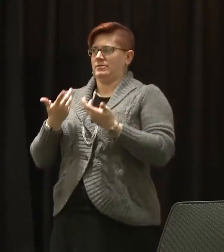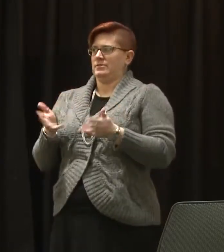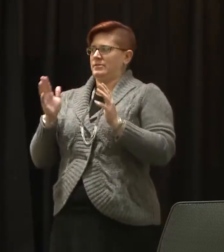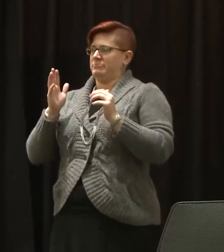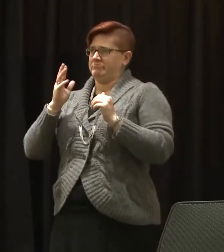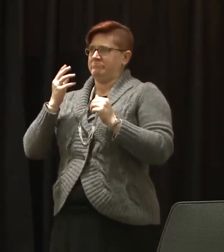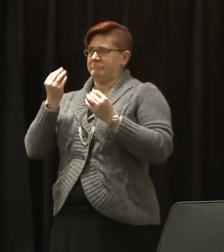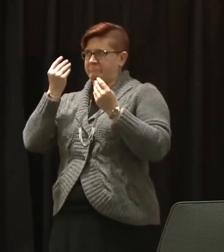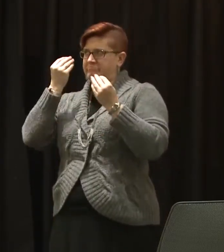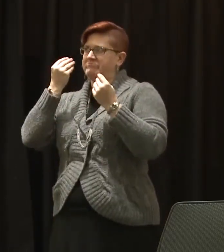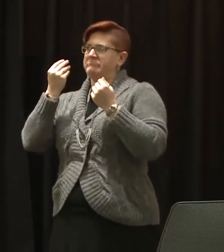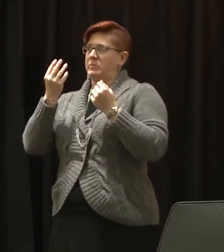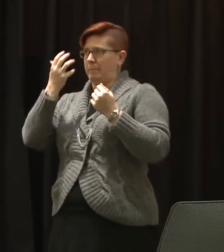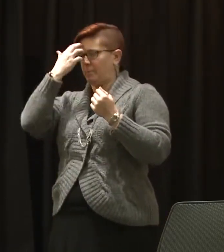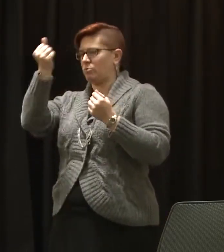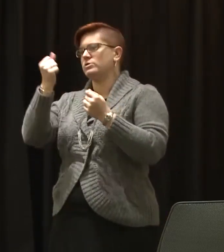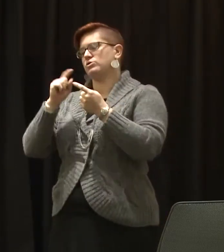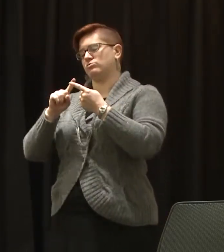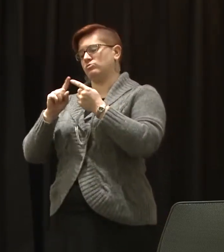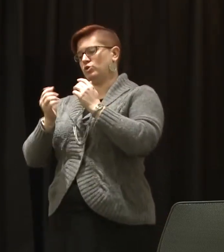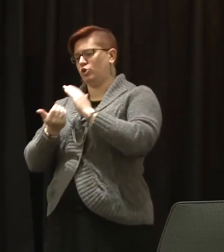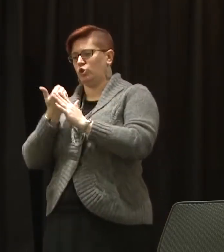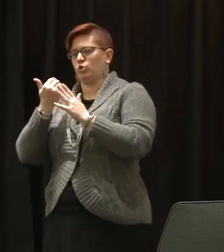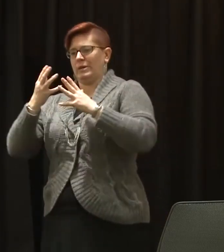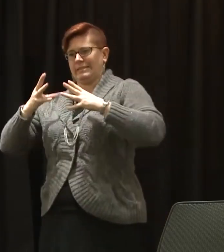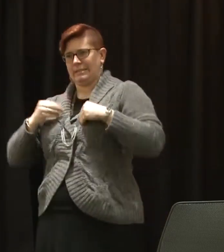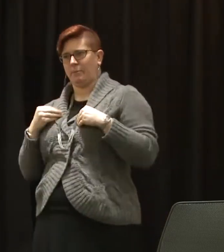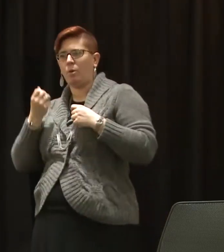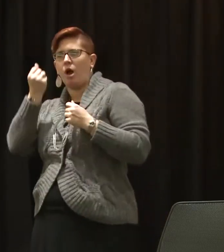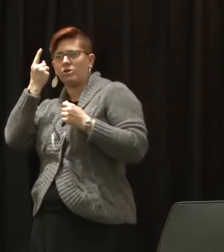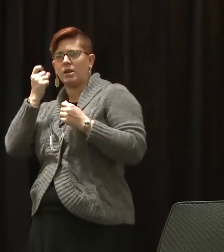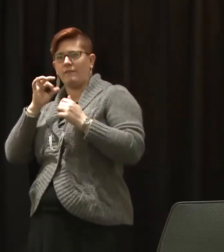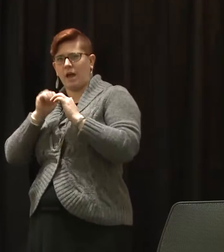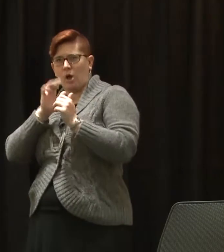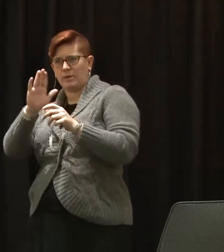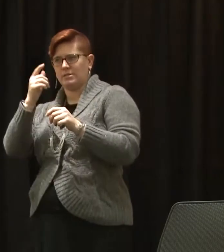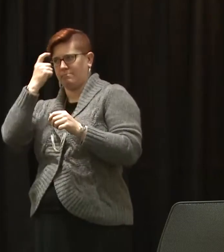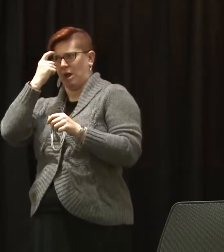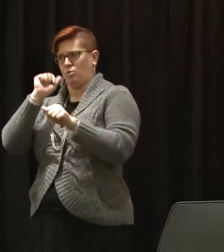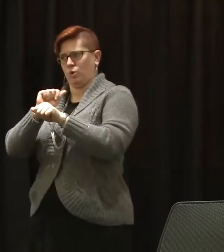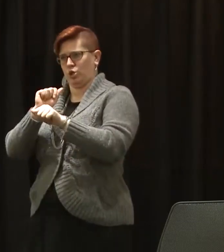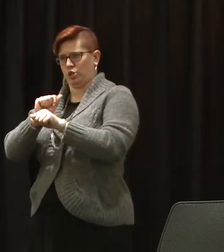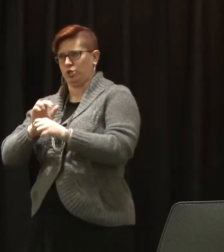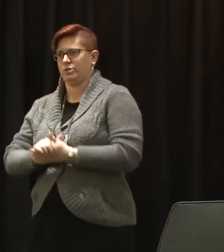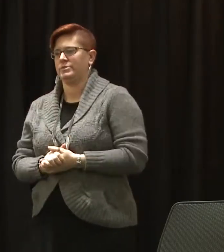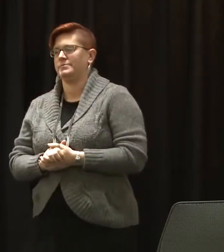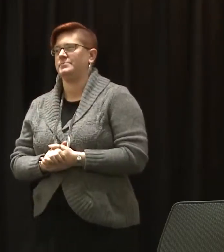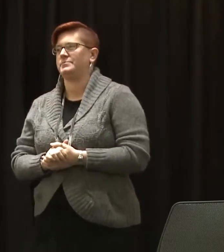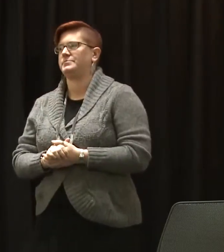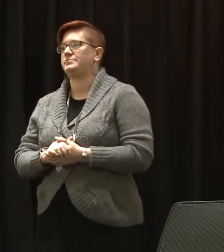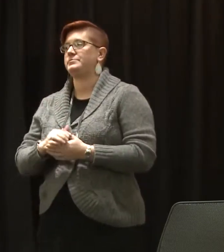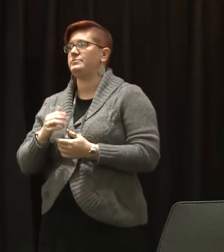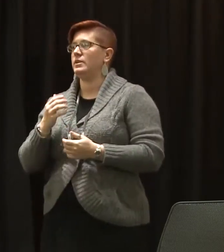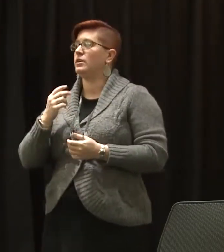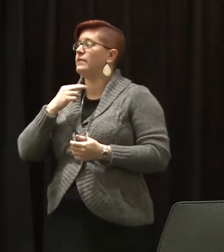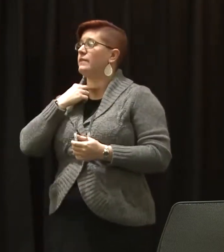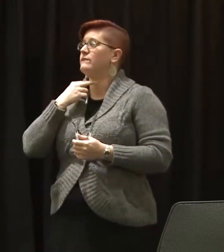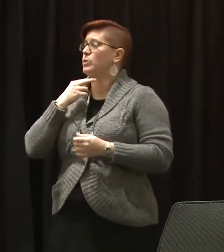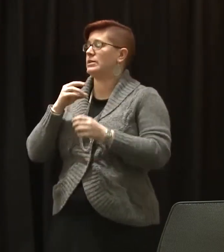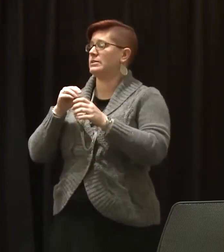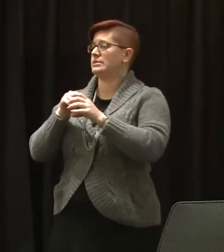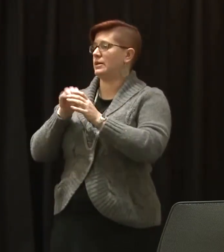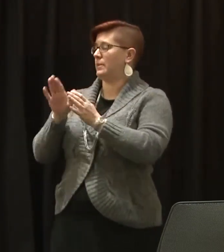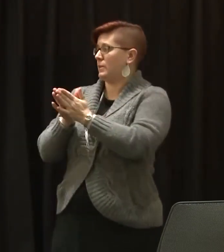insights into a new and embraceable understanding of how his mind works. The voice in Committed